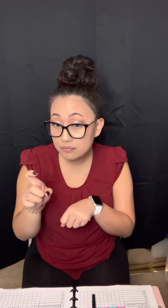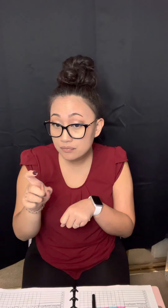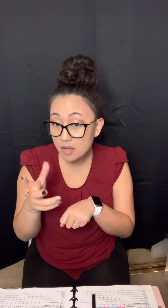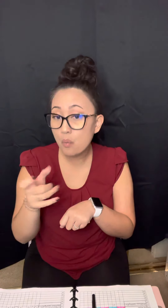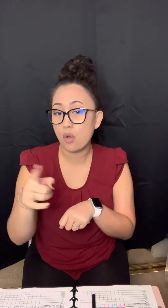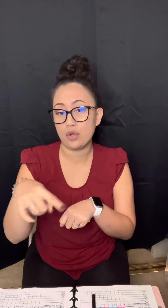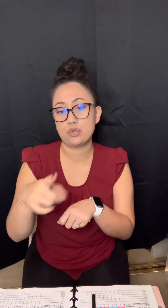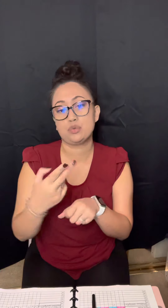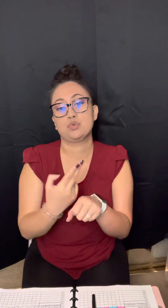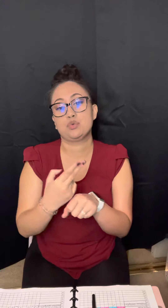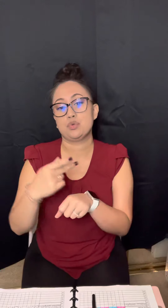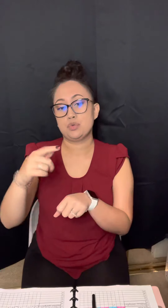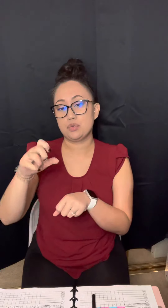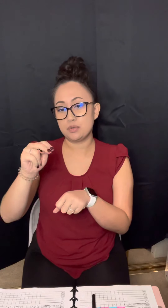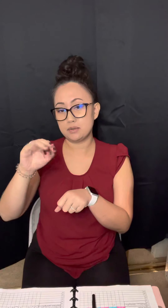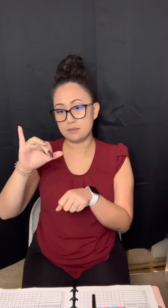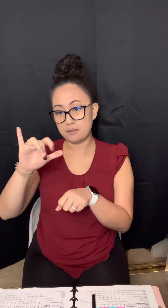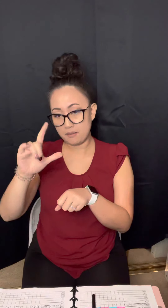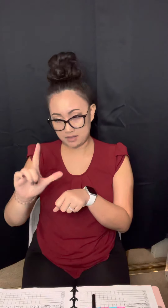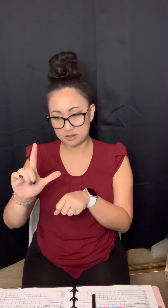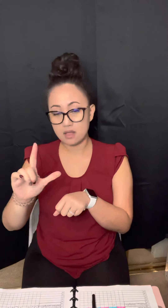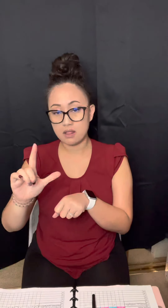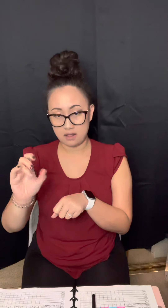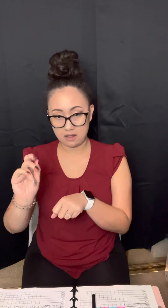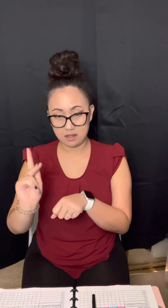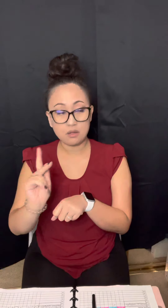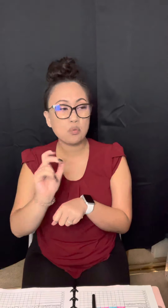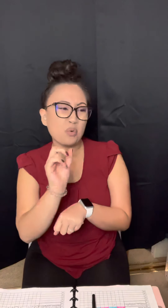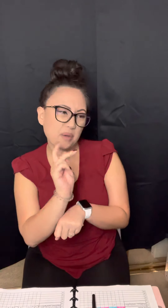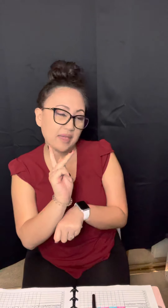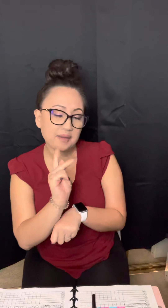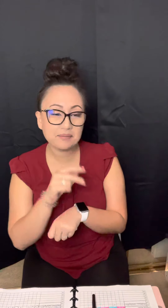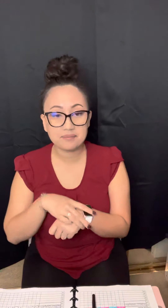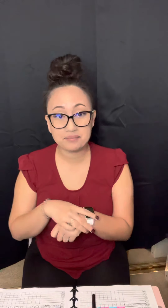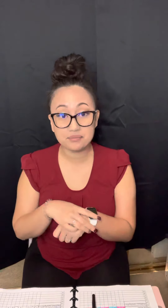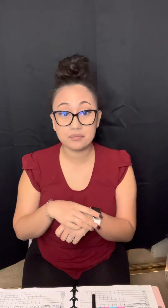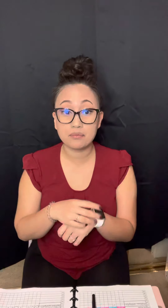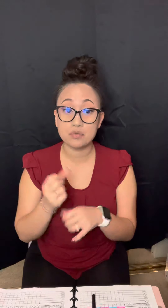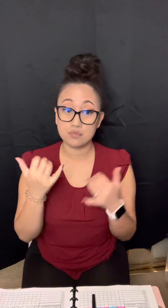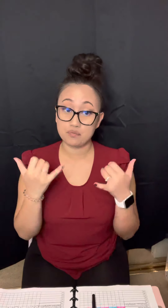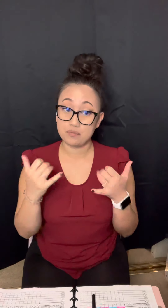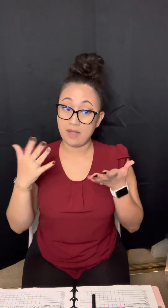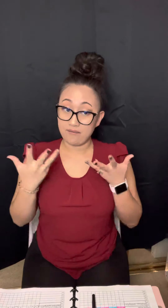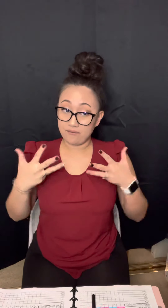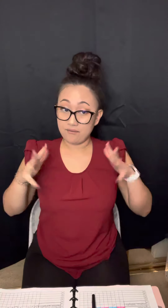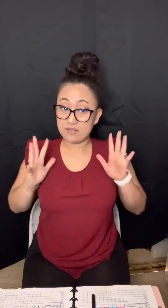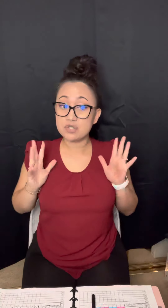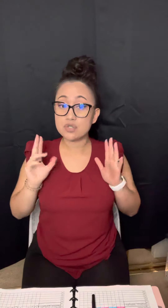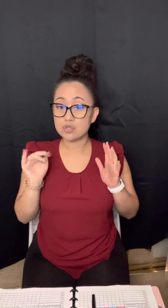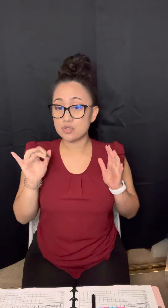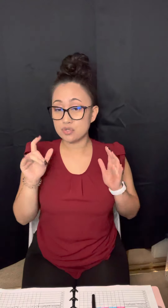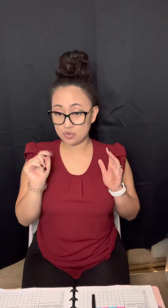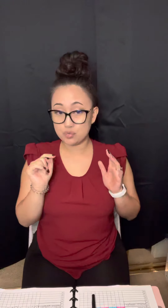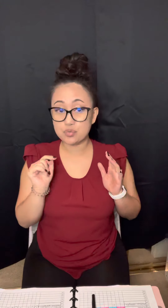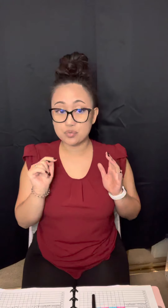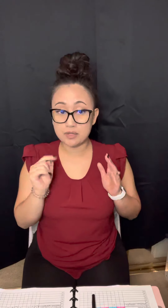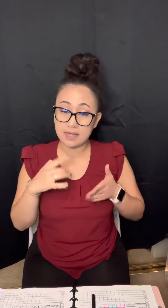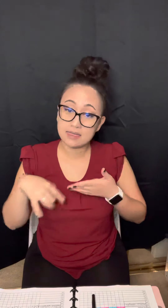pencil. Okay? All right, very good. So we're finishing up our units. Next week, we're going to start our